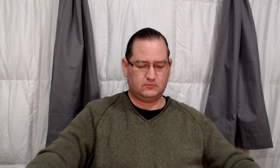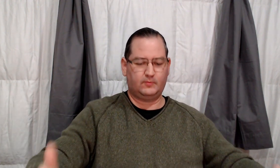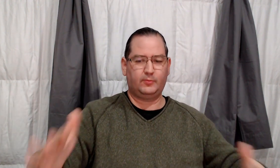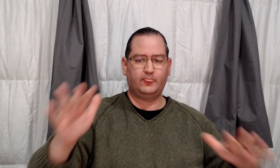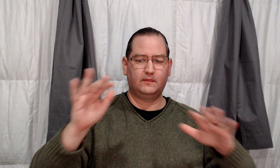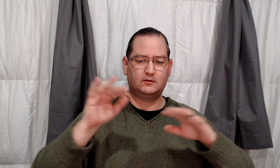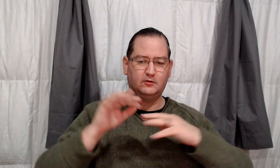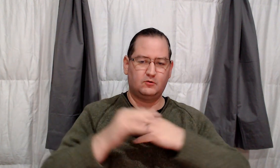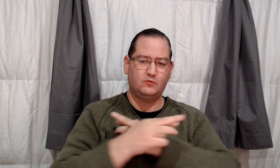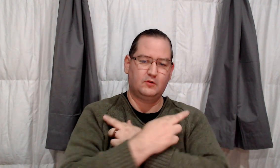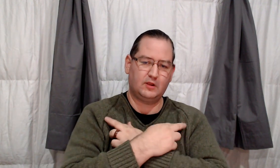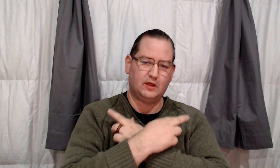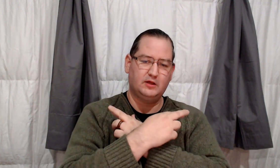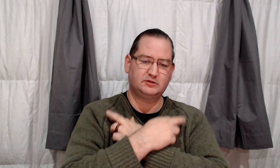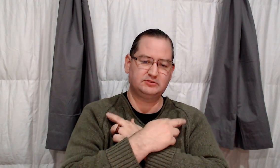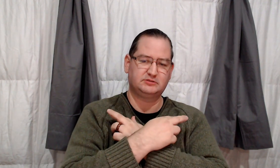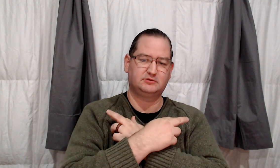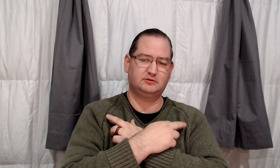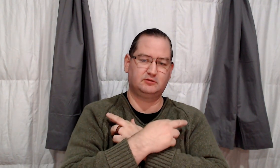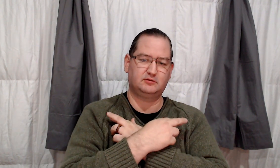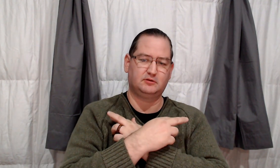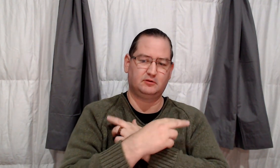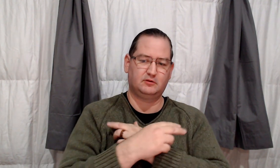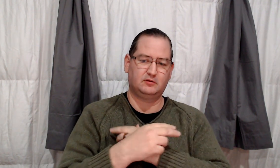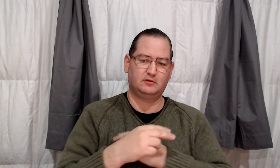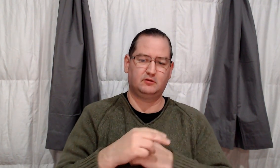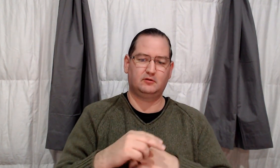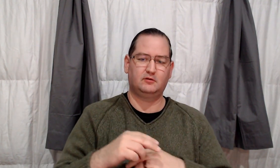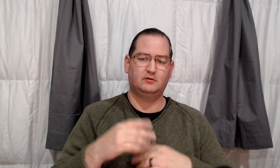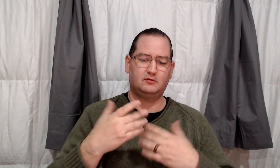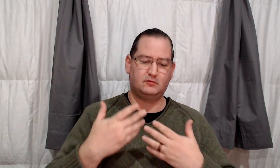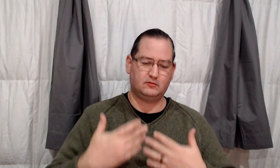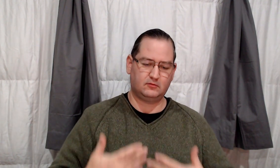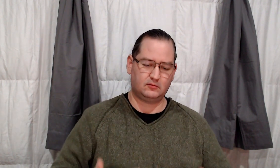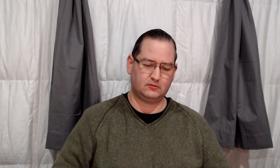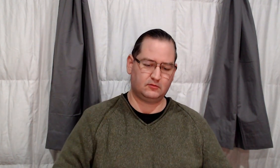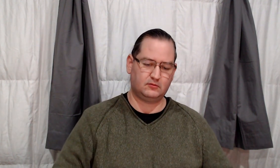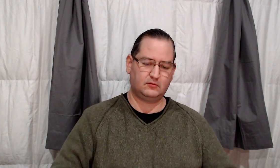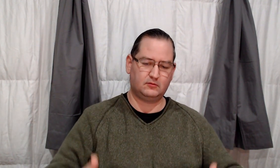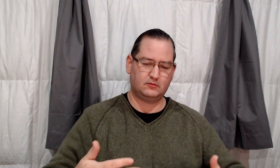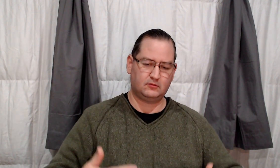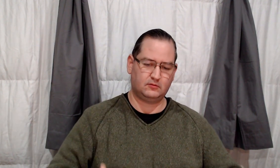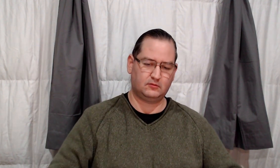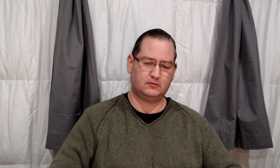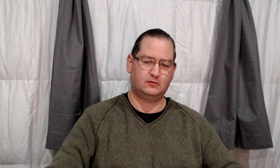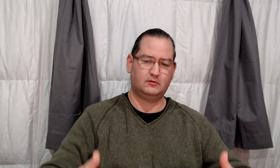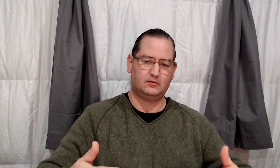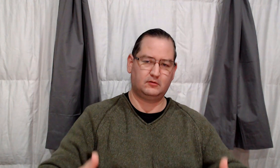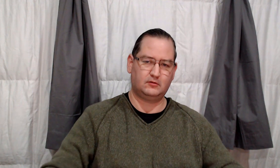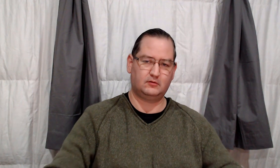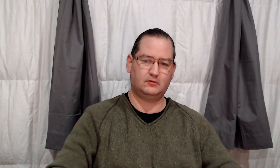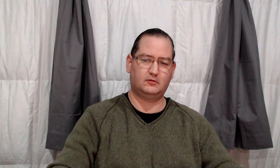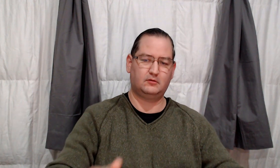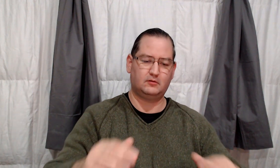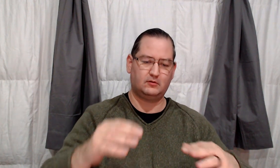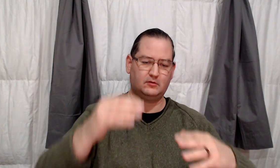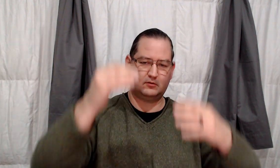legs, your calves, ankles, feet and toes. Every muscle, nerve